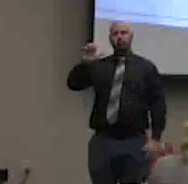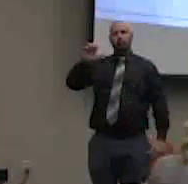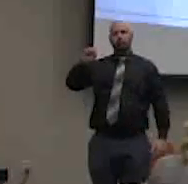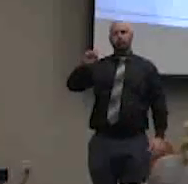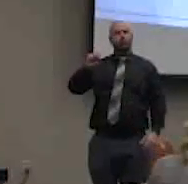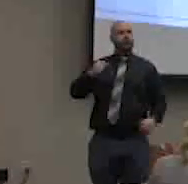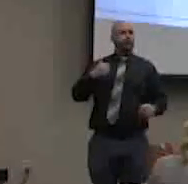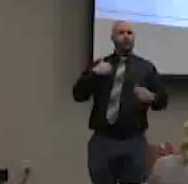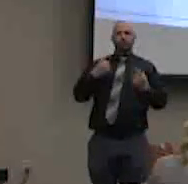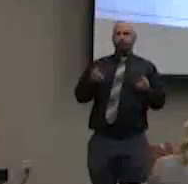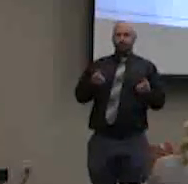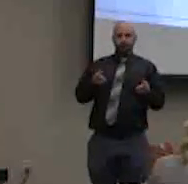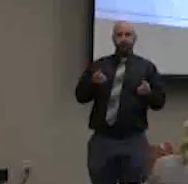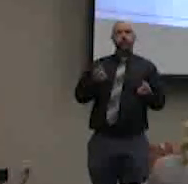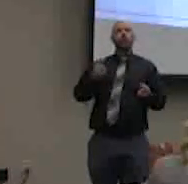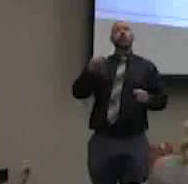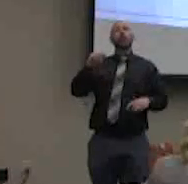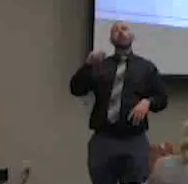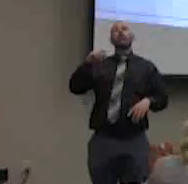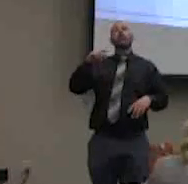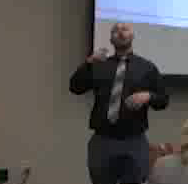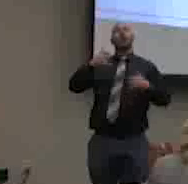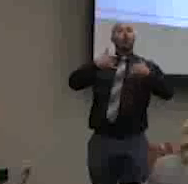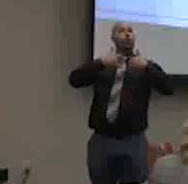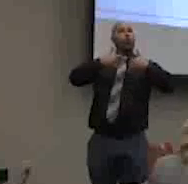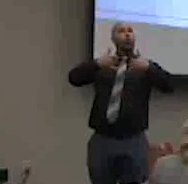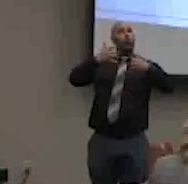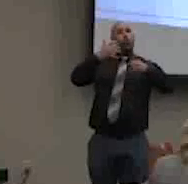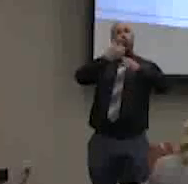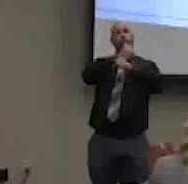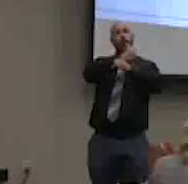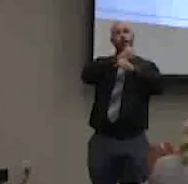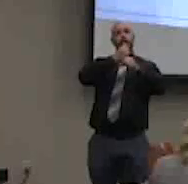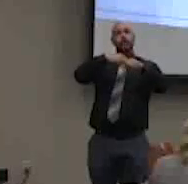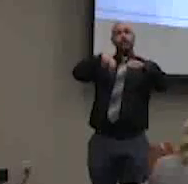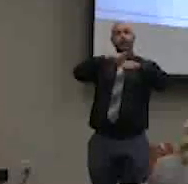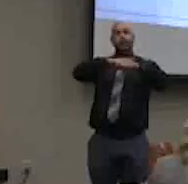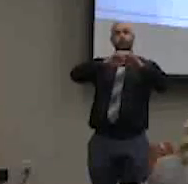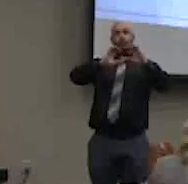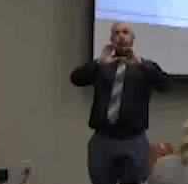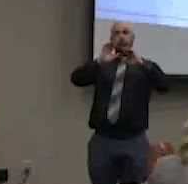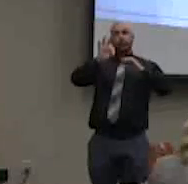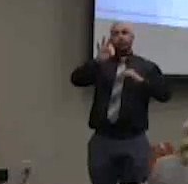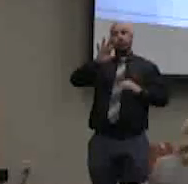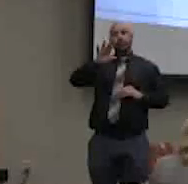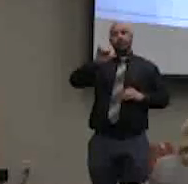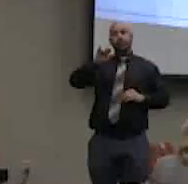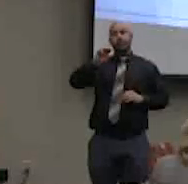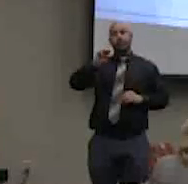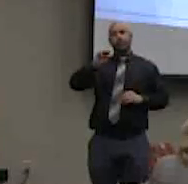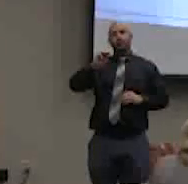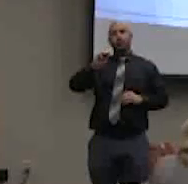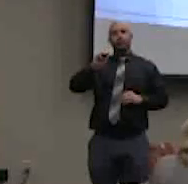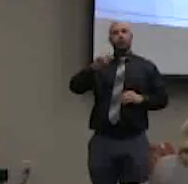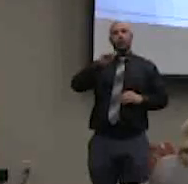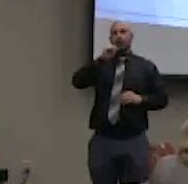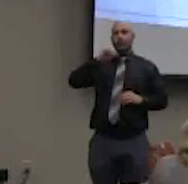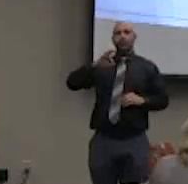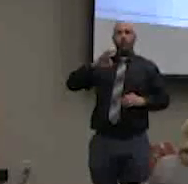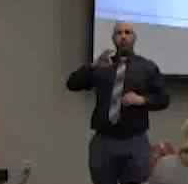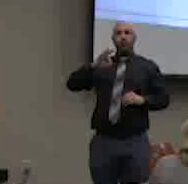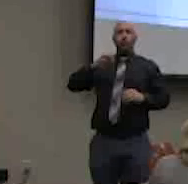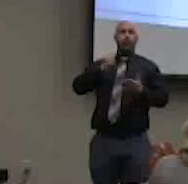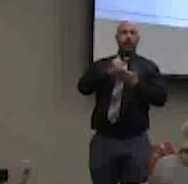an award-winning national communication firm. We help nonprofits, for-profits, local and state